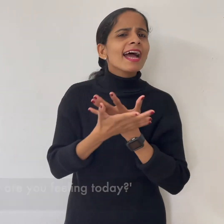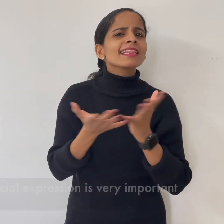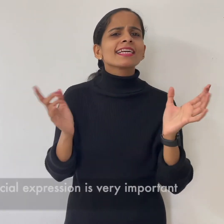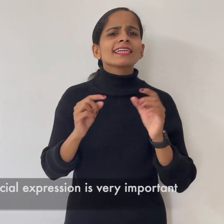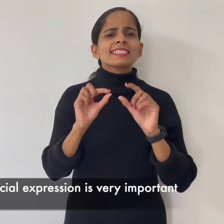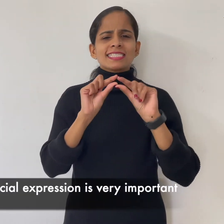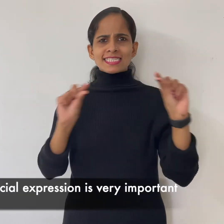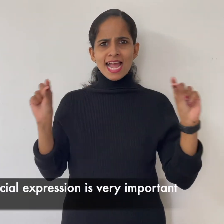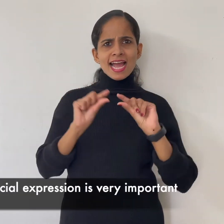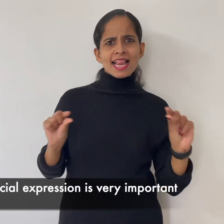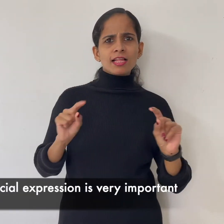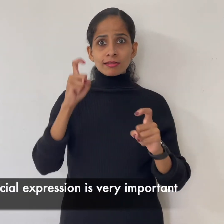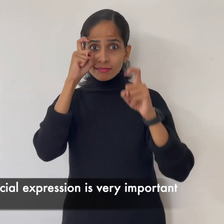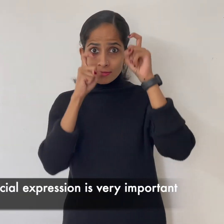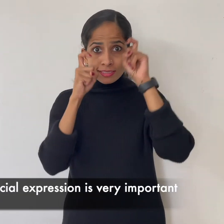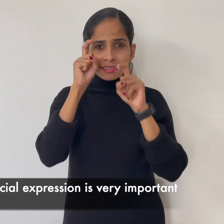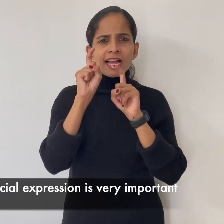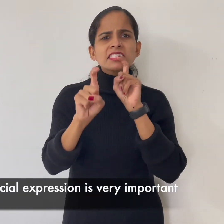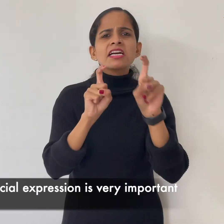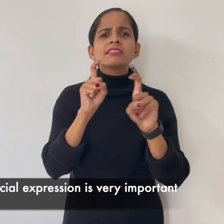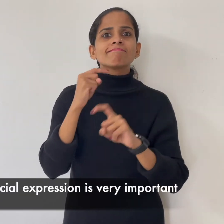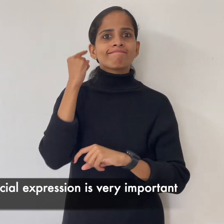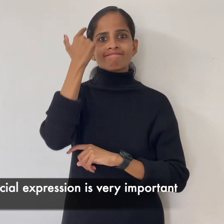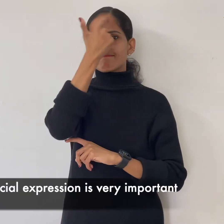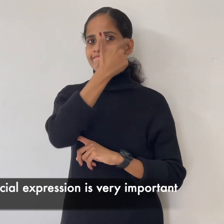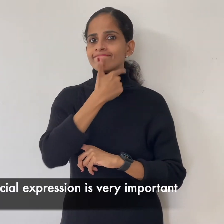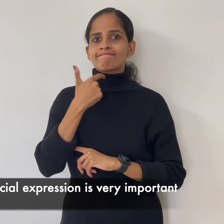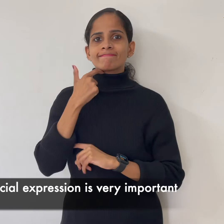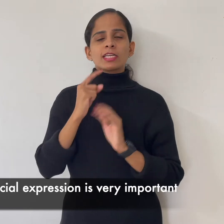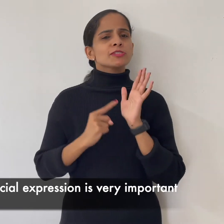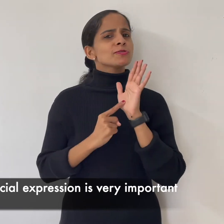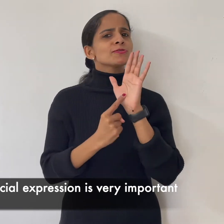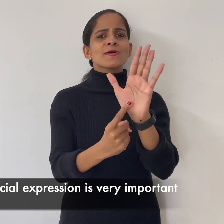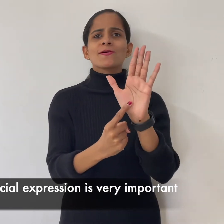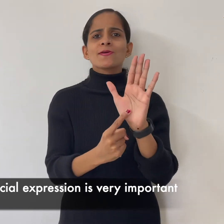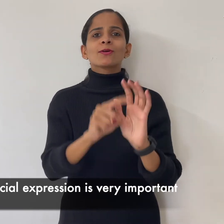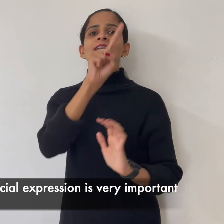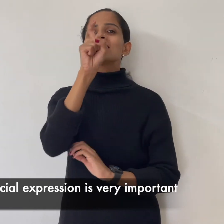The appropriate facial expression is very important.